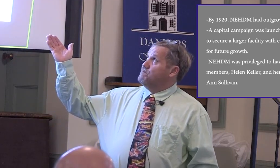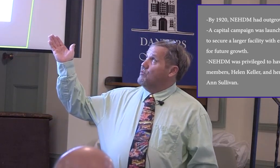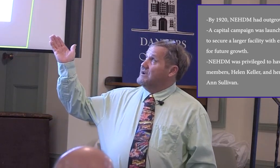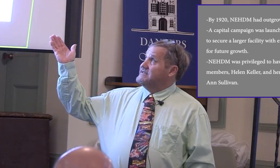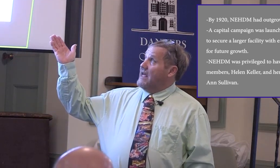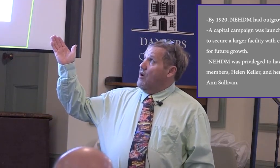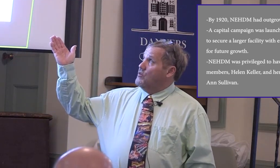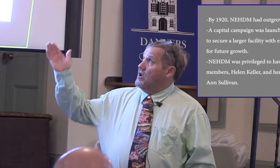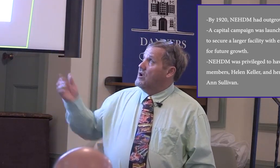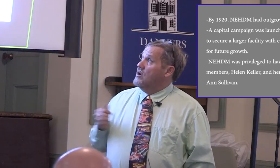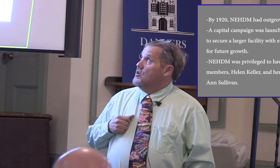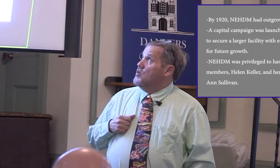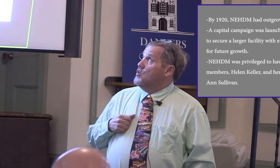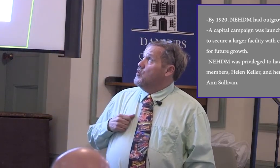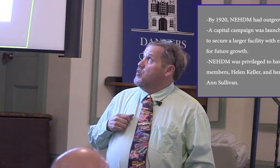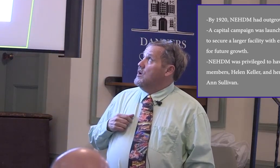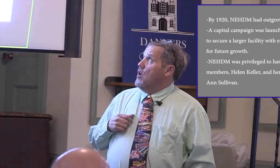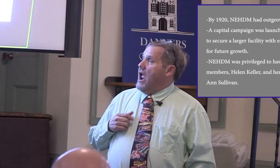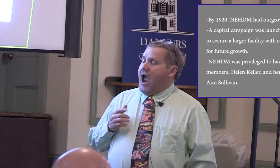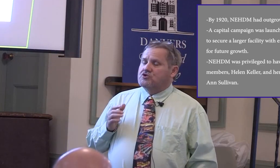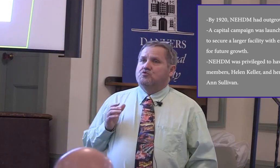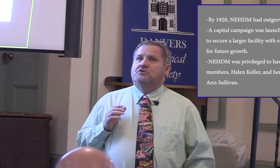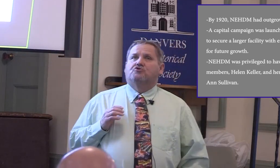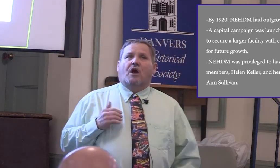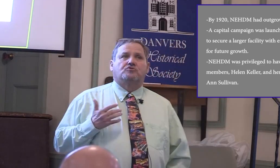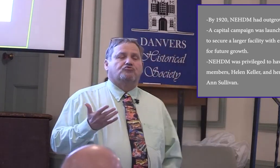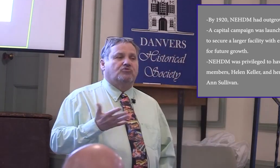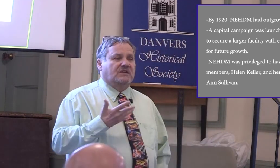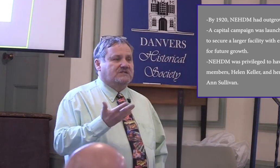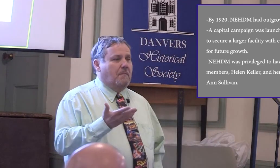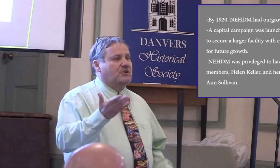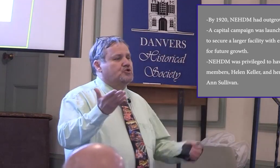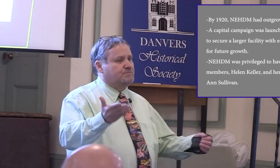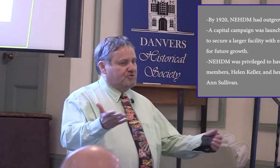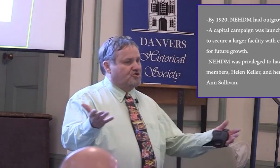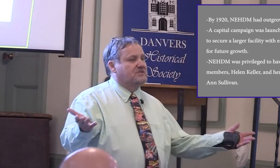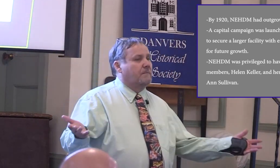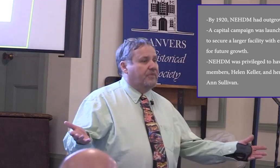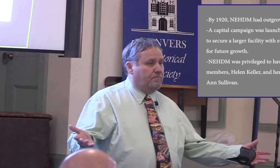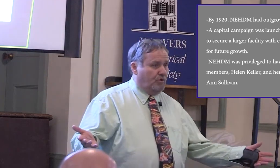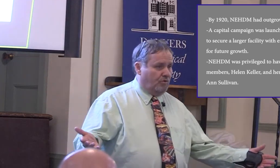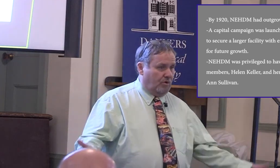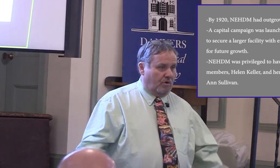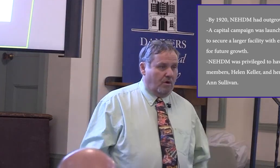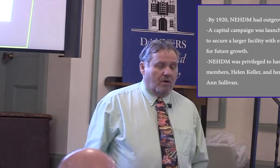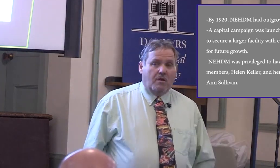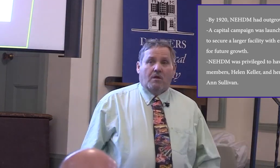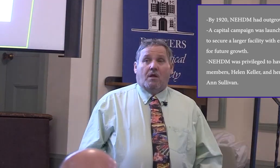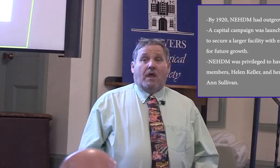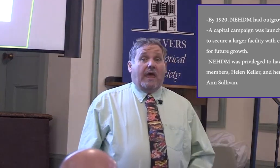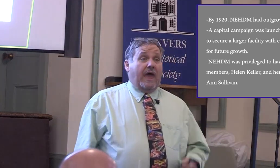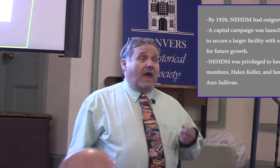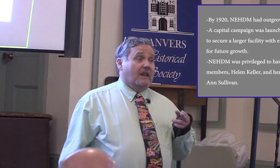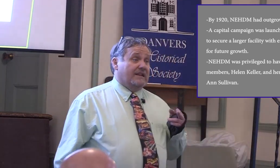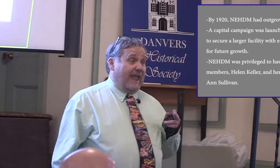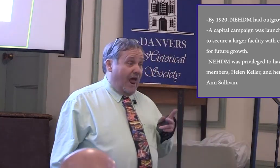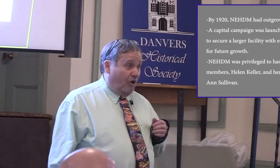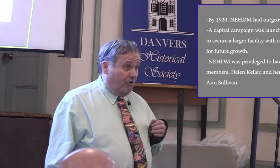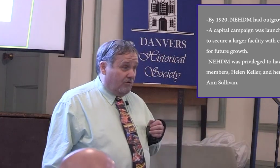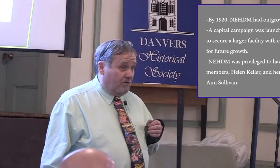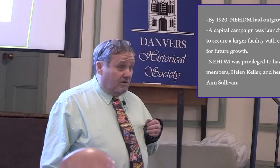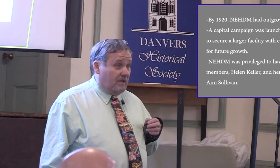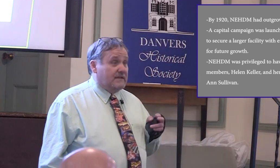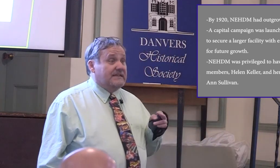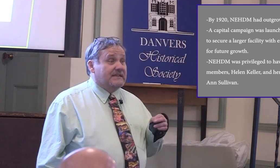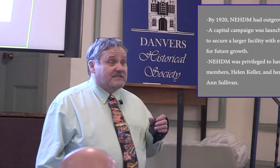At this point out, we were actually trying to raise the money to purchase something bigger. Helen